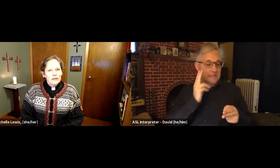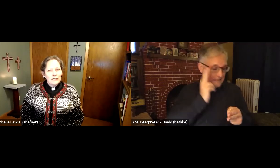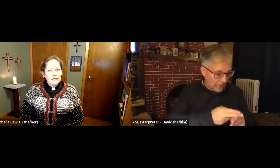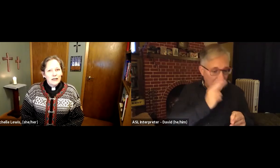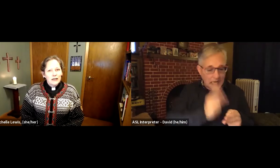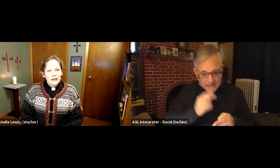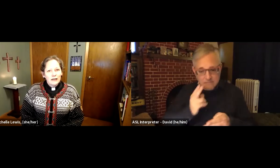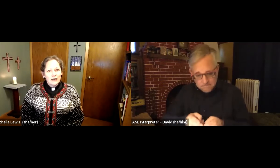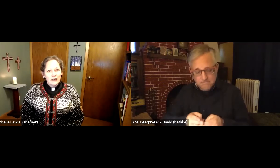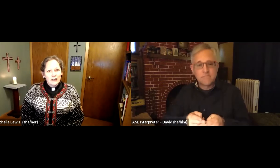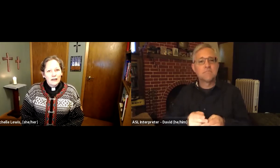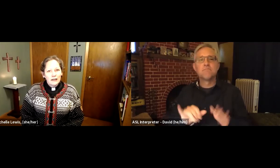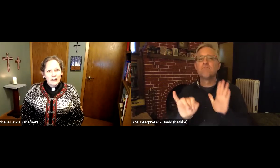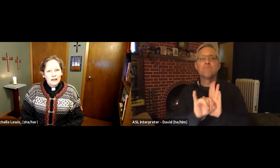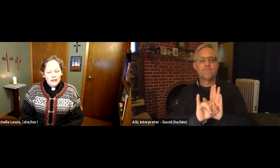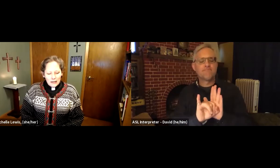are missing,